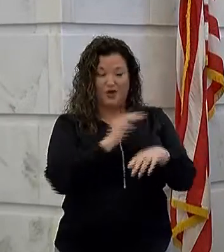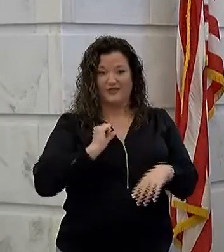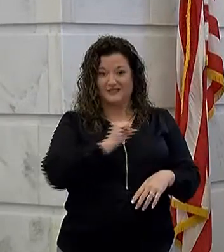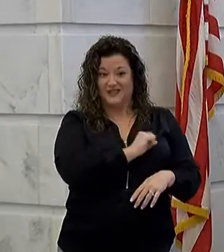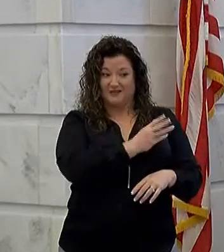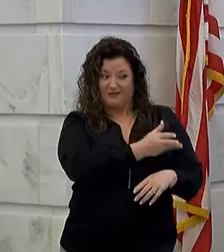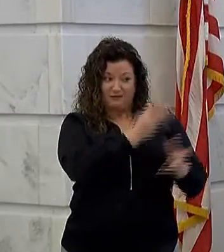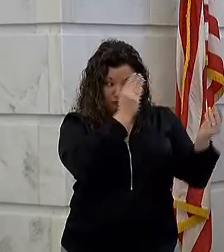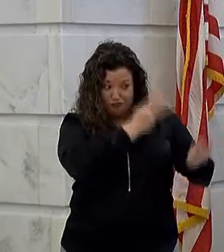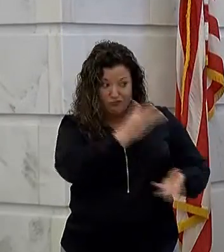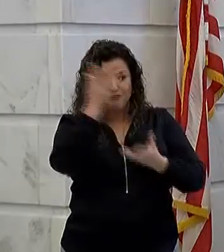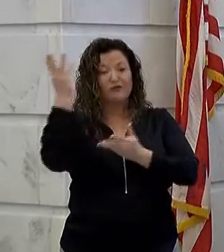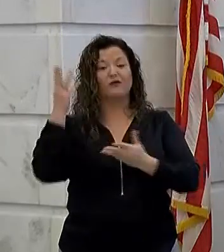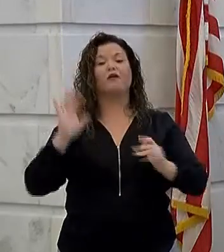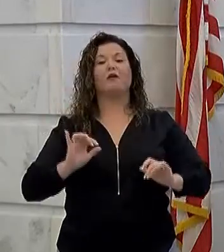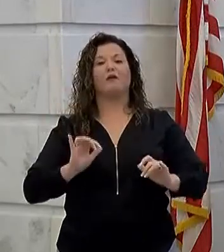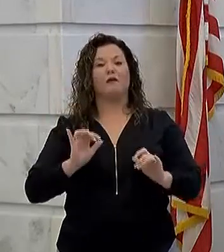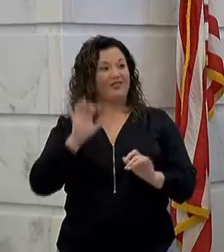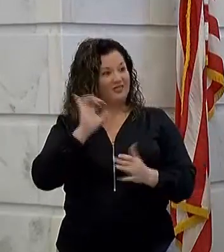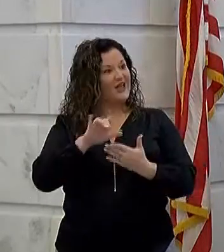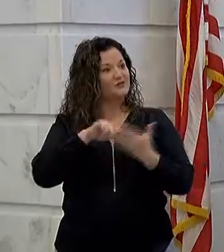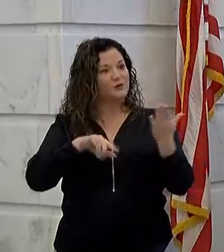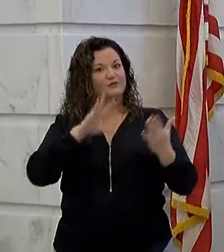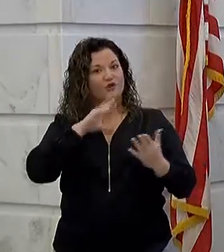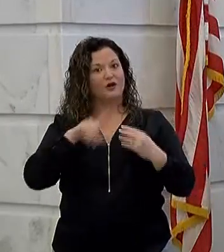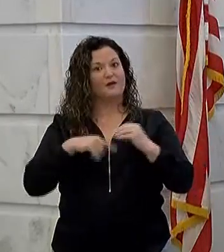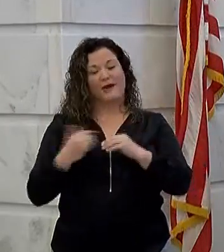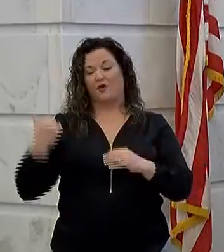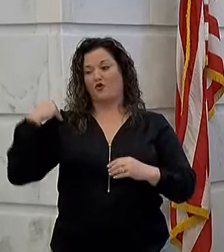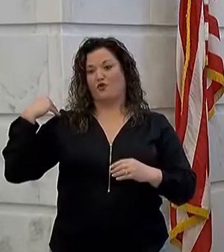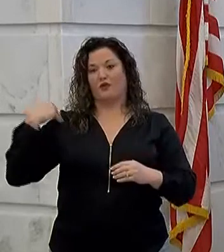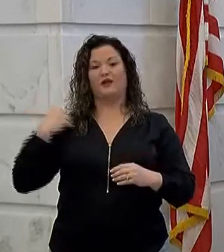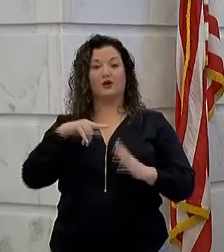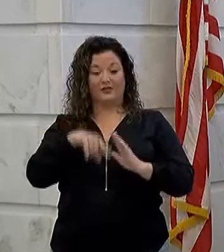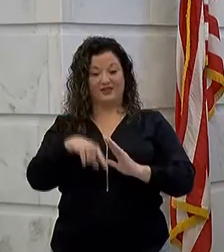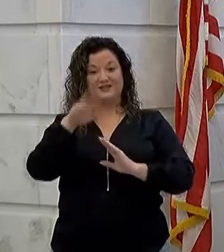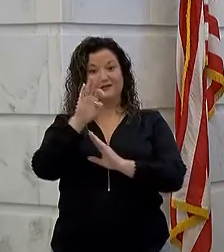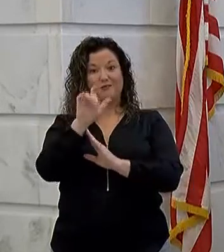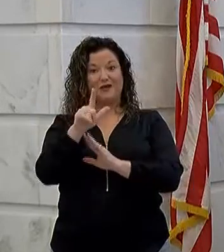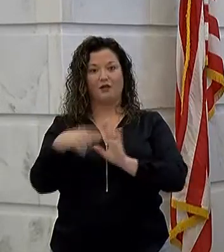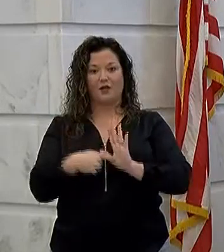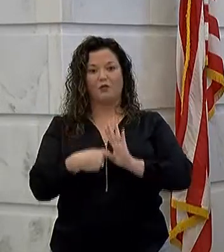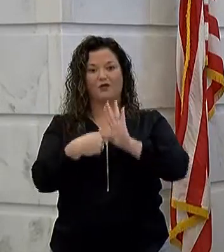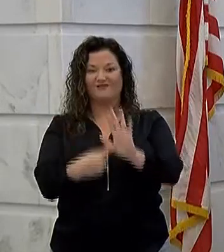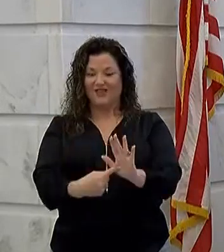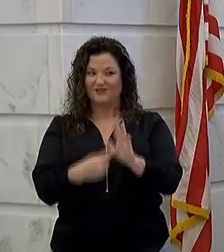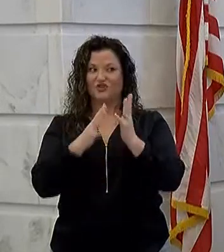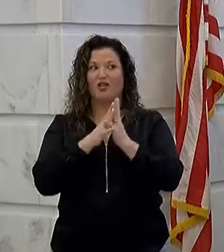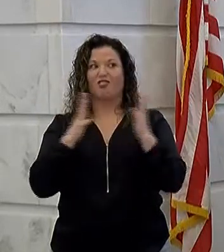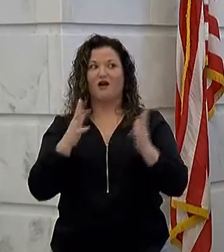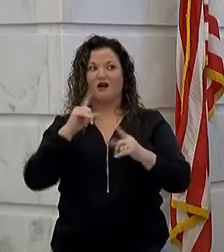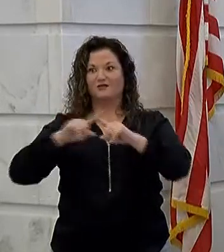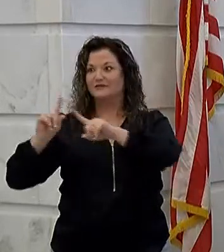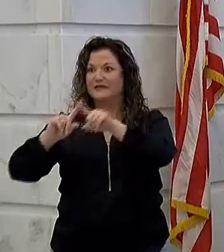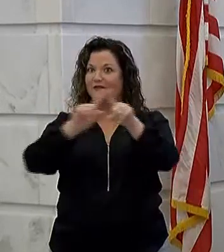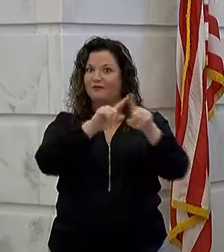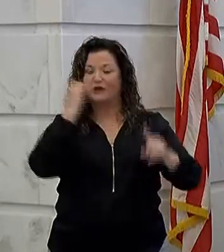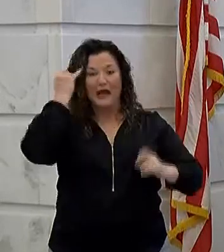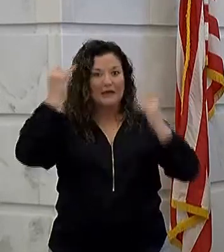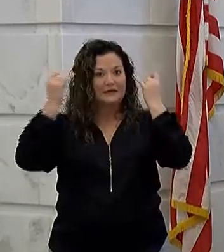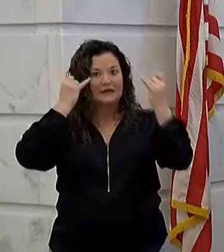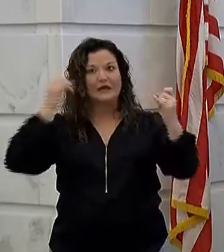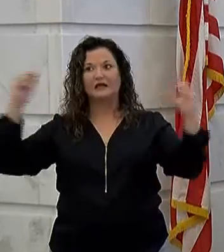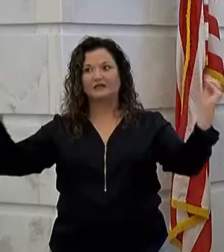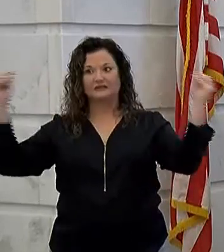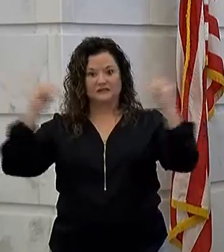so that's what I was talking about earlier, is that you see this bill as a reflection of a lot of different ideas for both ends